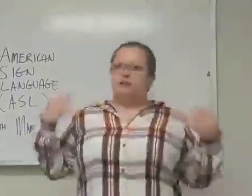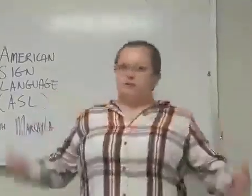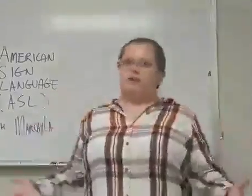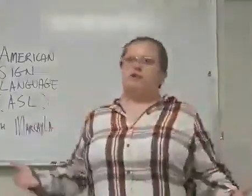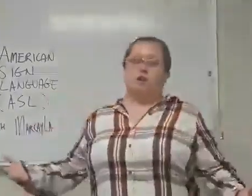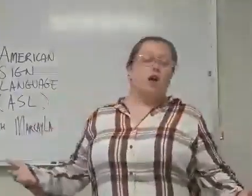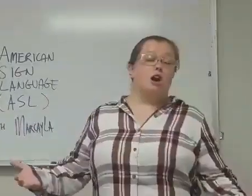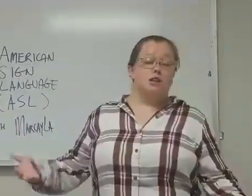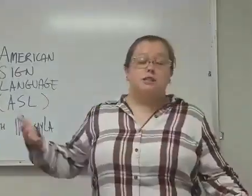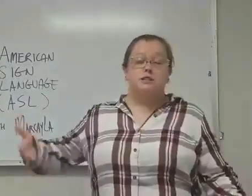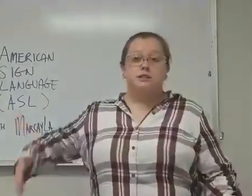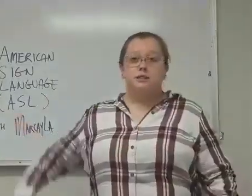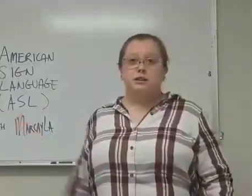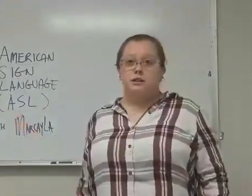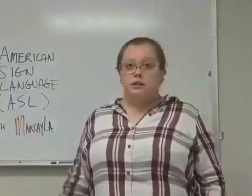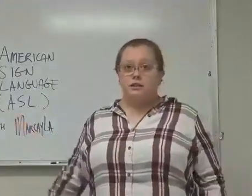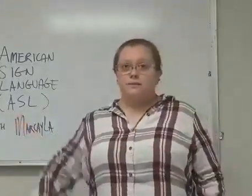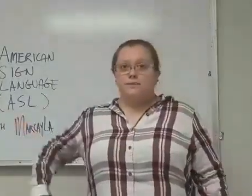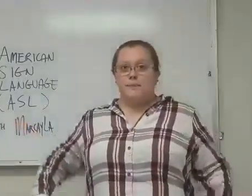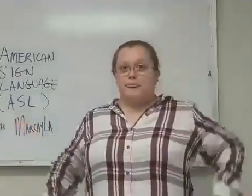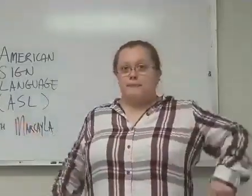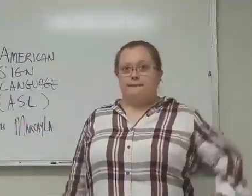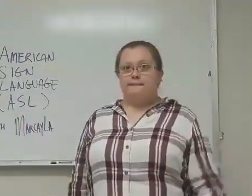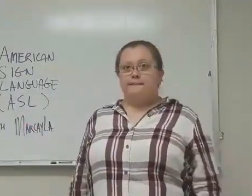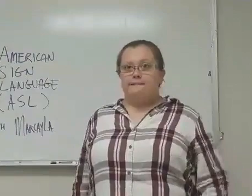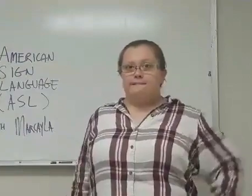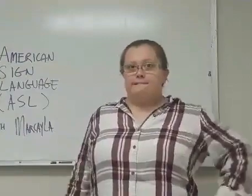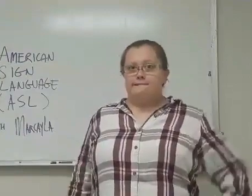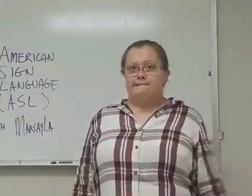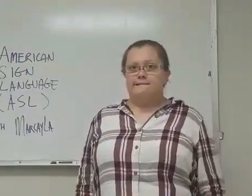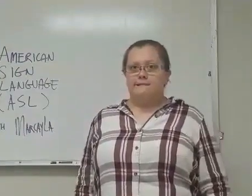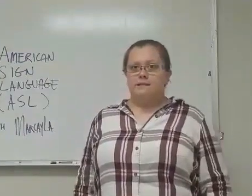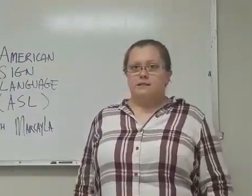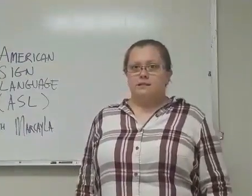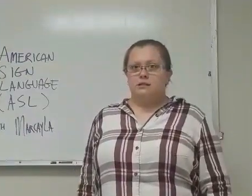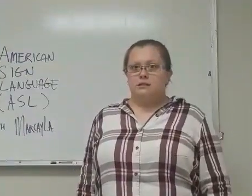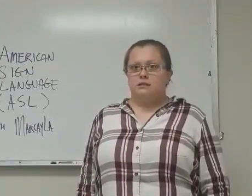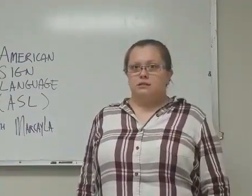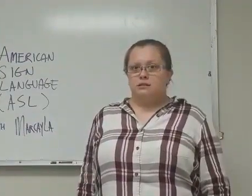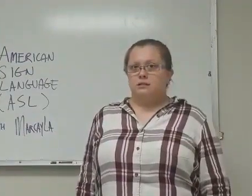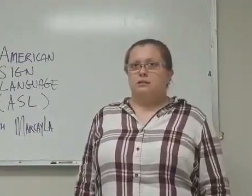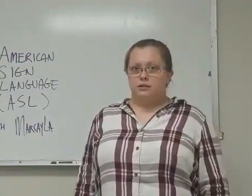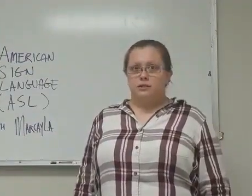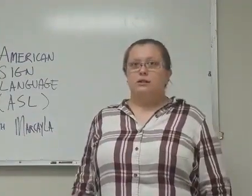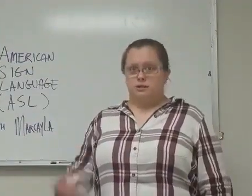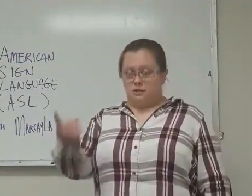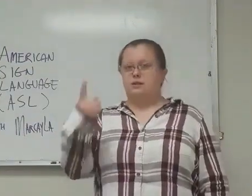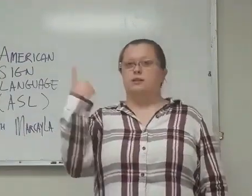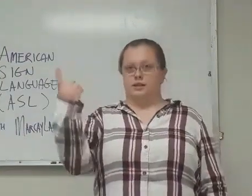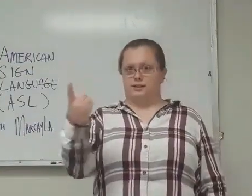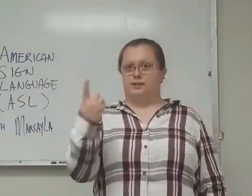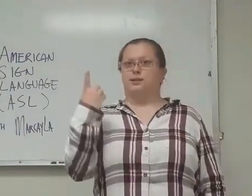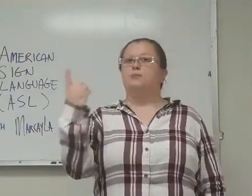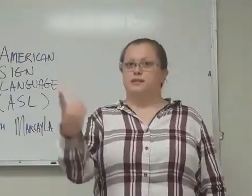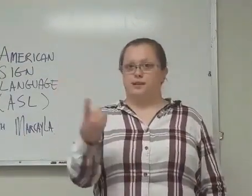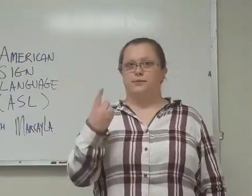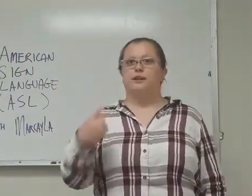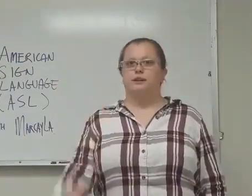if they're lost. Is a gesture of something, that's a comment, like this means something? Yes, this means something.